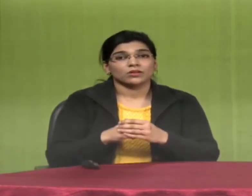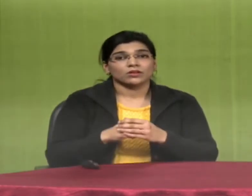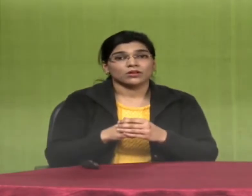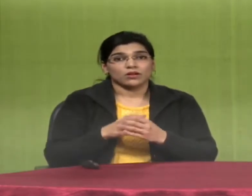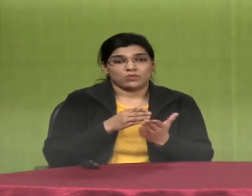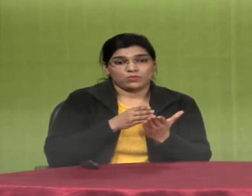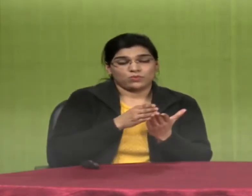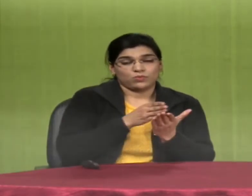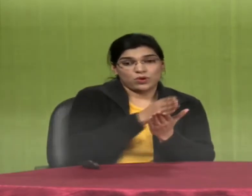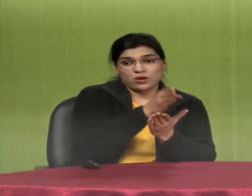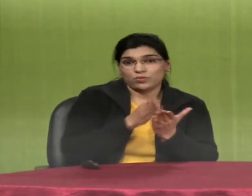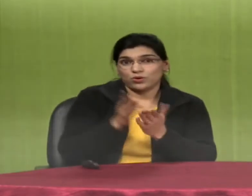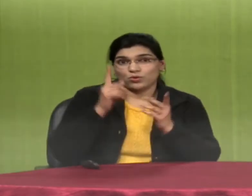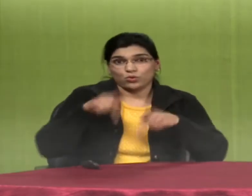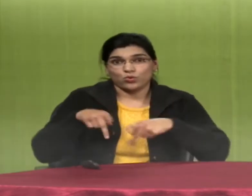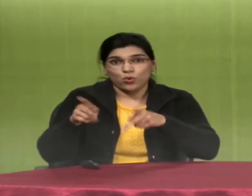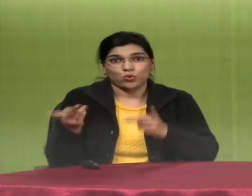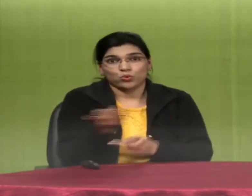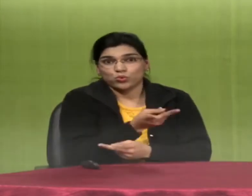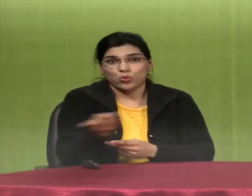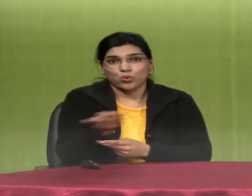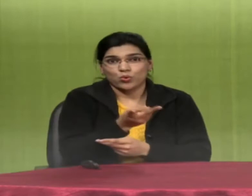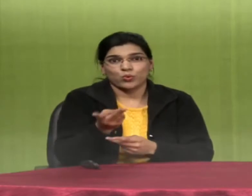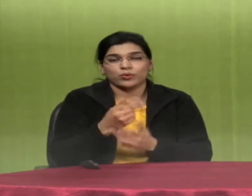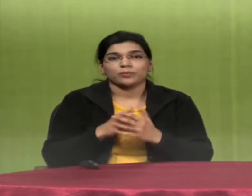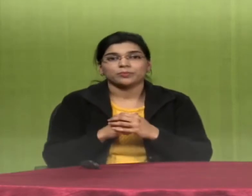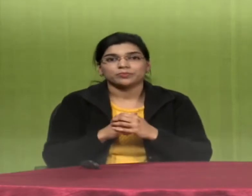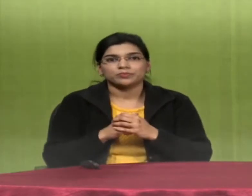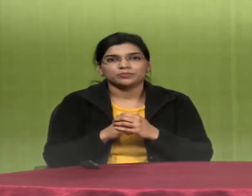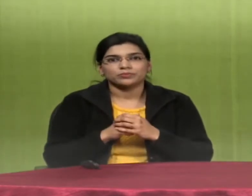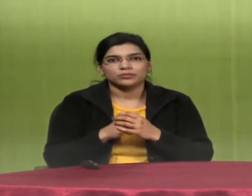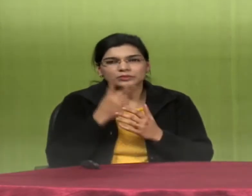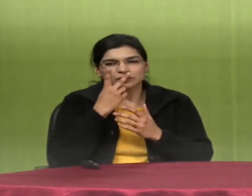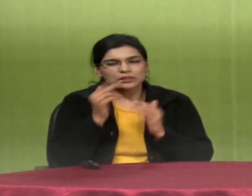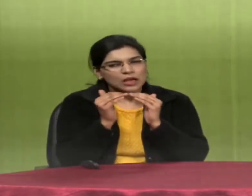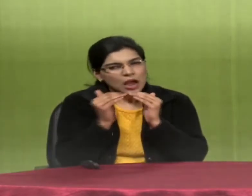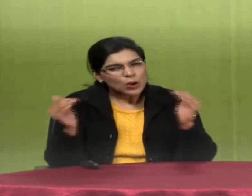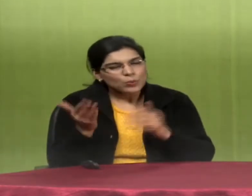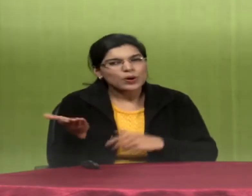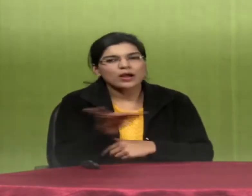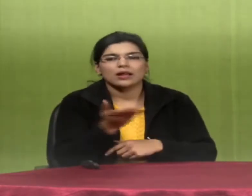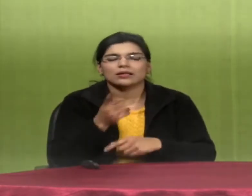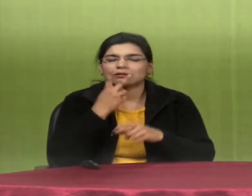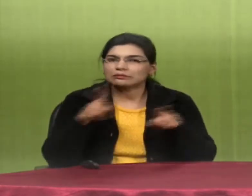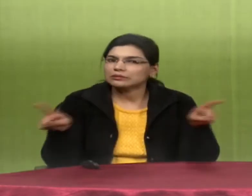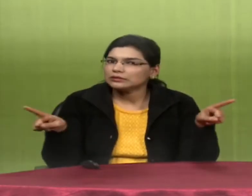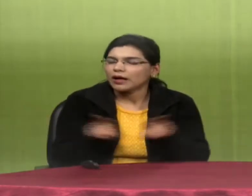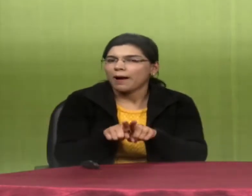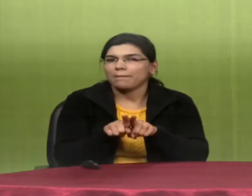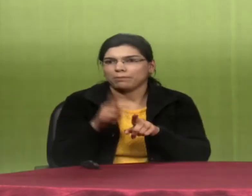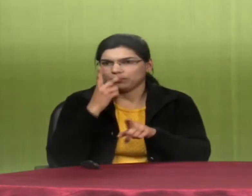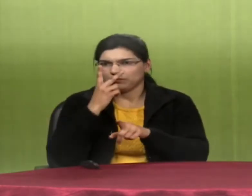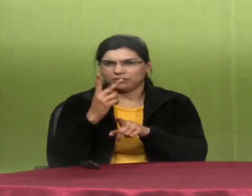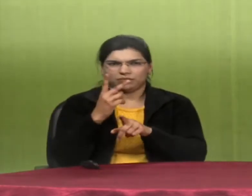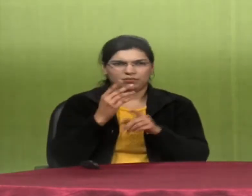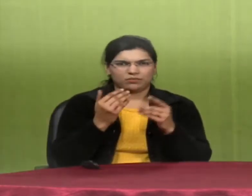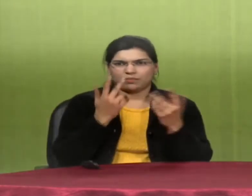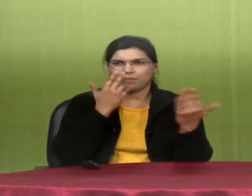Then took the other, just as fair, and having perhaps the better claim, because it was grassy and